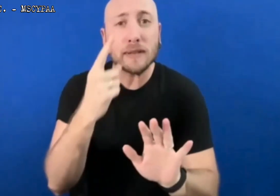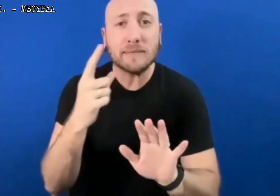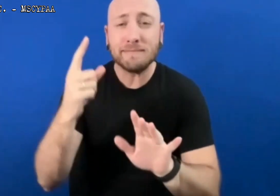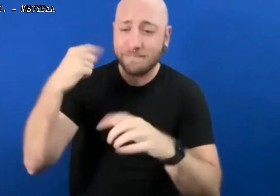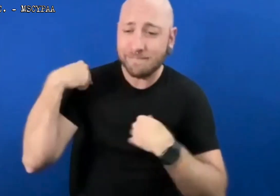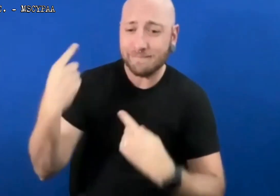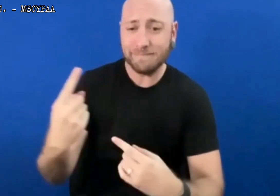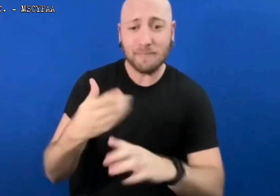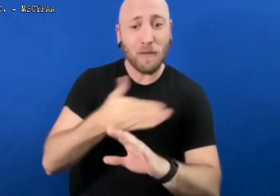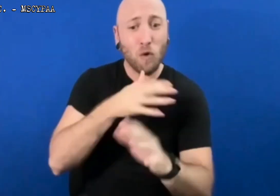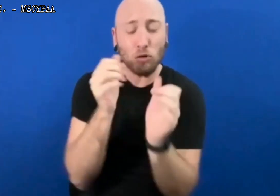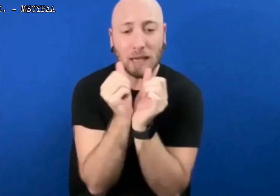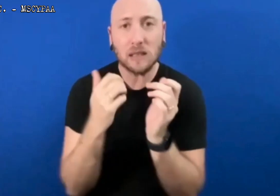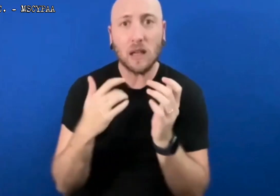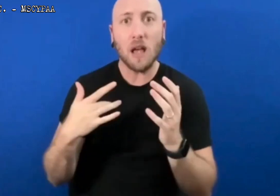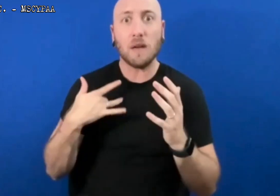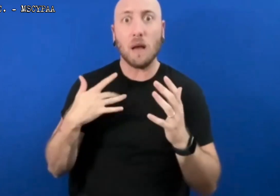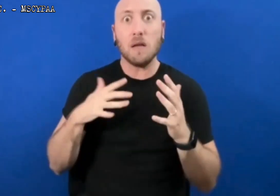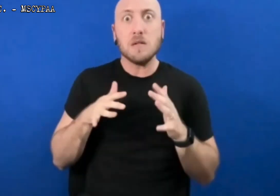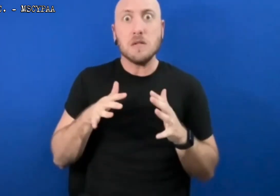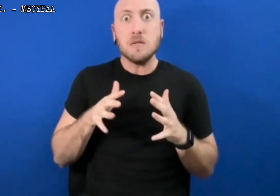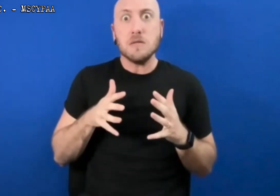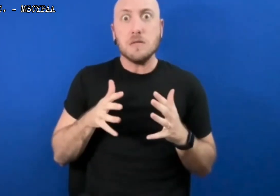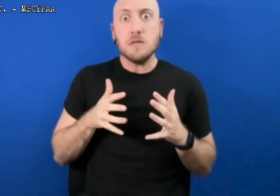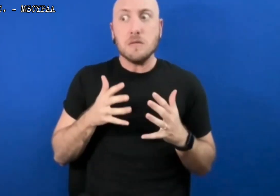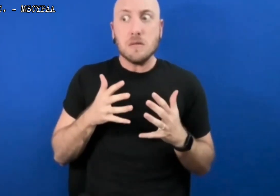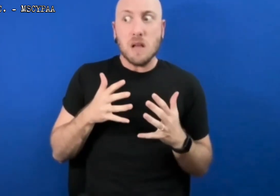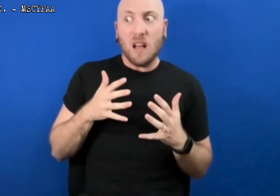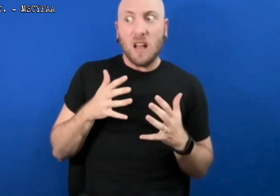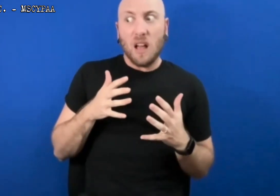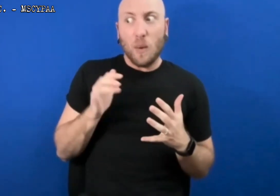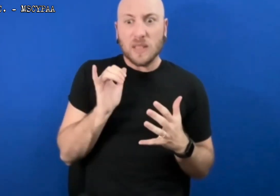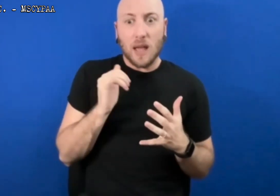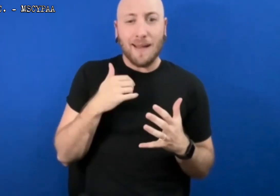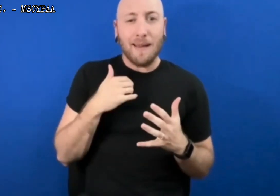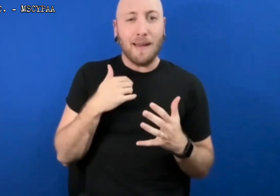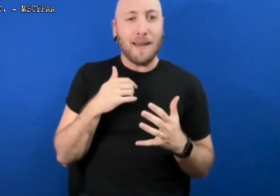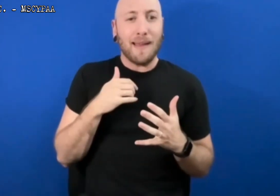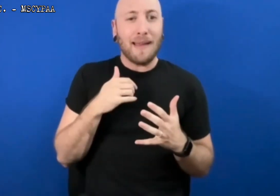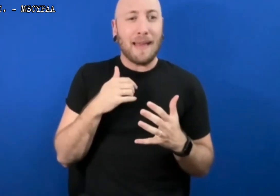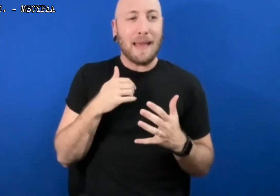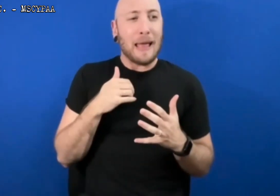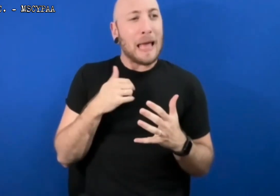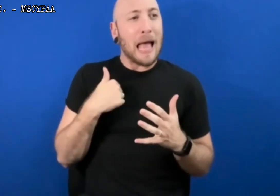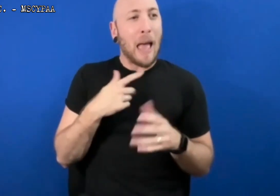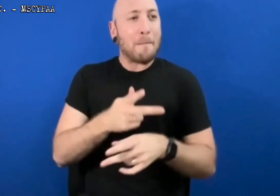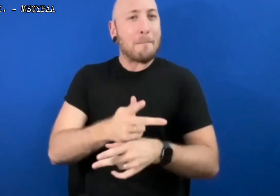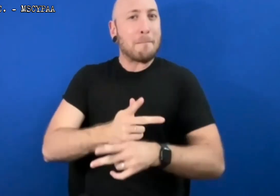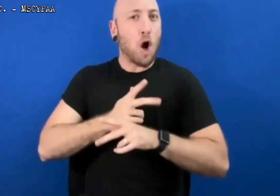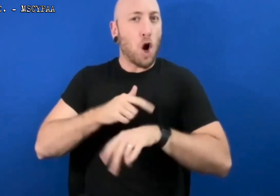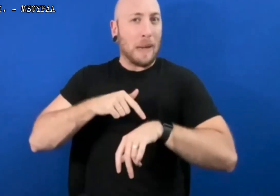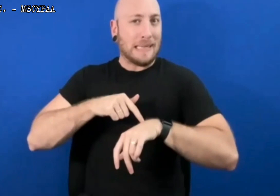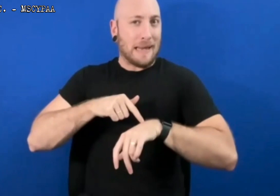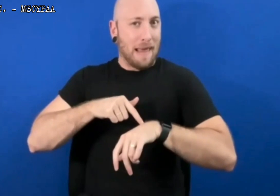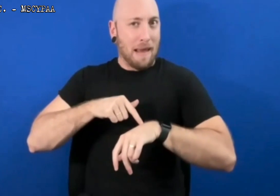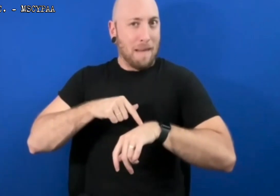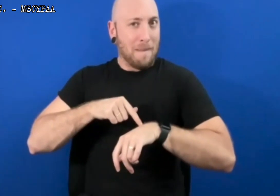like knowing that I was like on borrowed time. And so I ended up